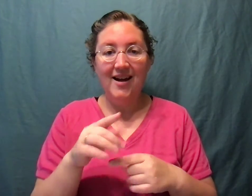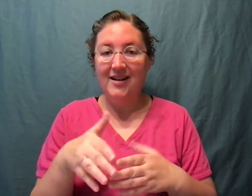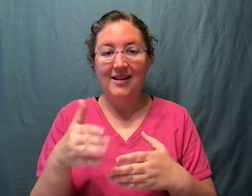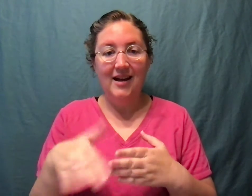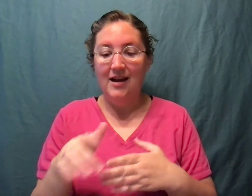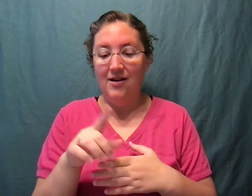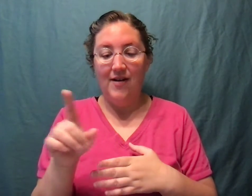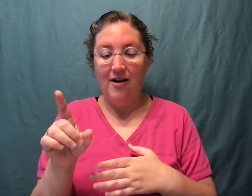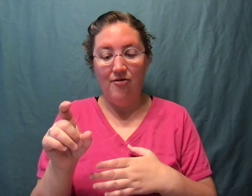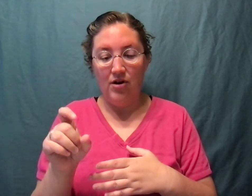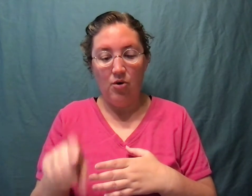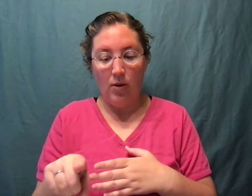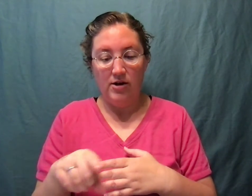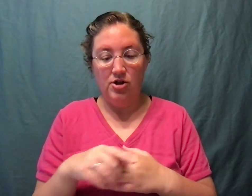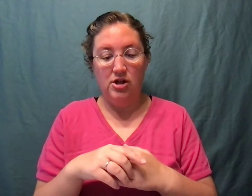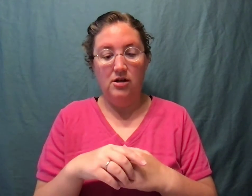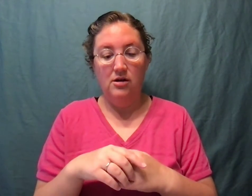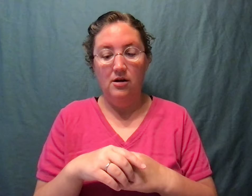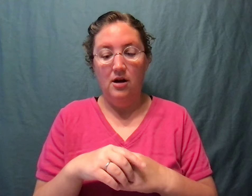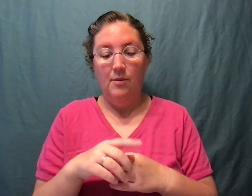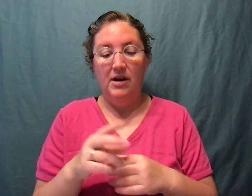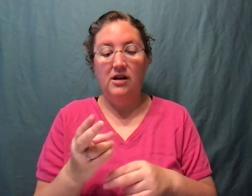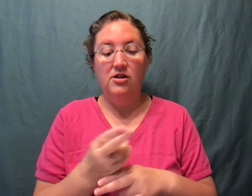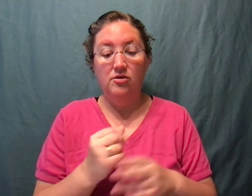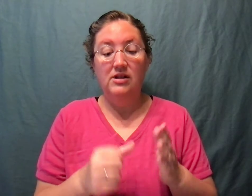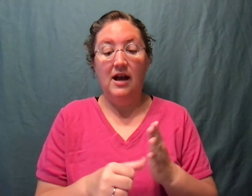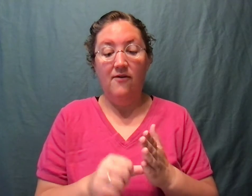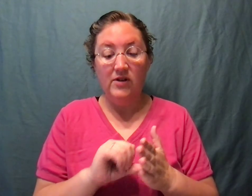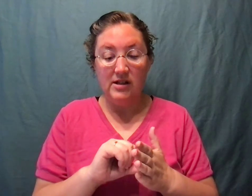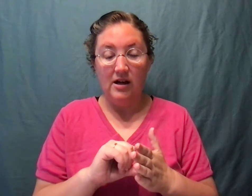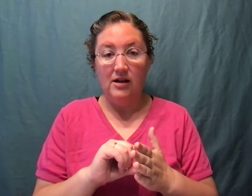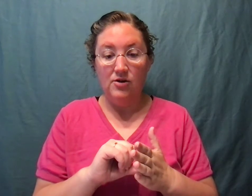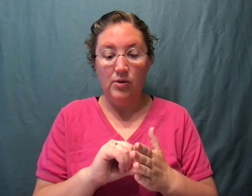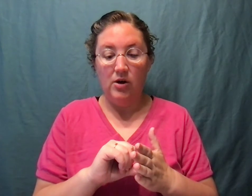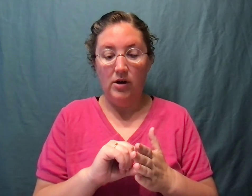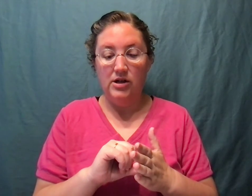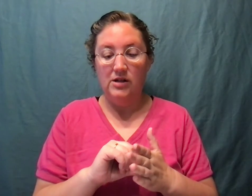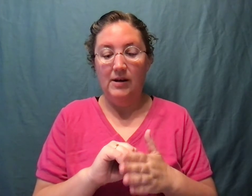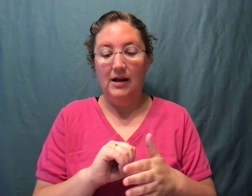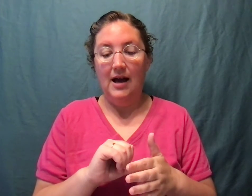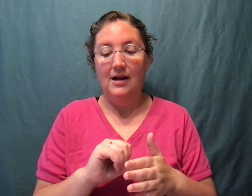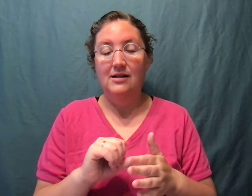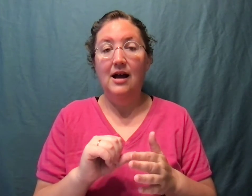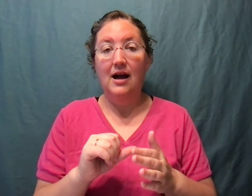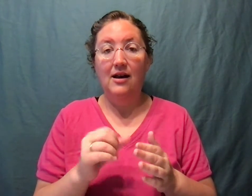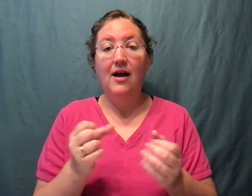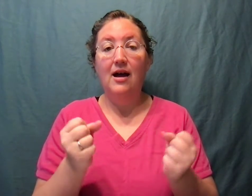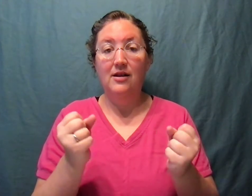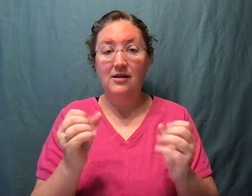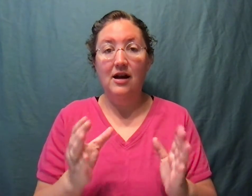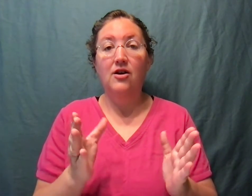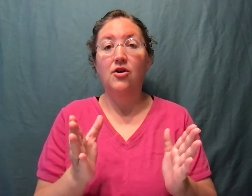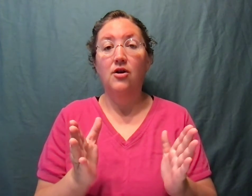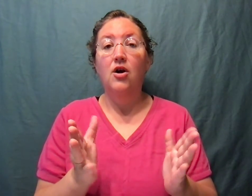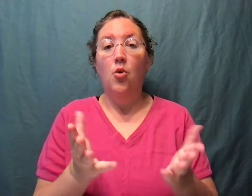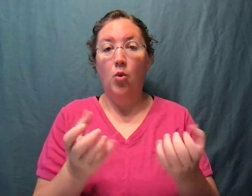at the end of every question, but it is used to emphasize when a question is being asked and that the signer wants